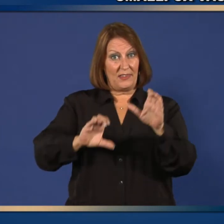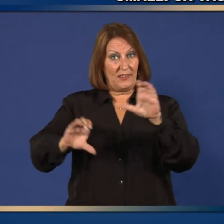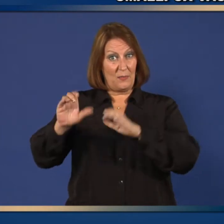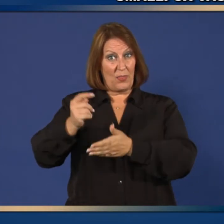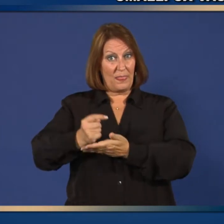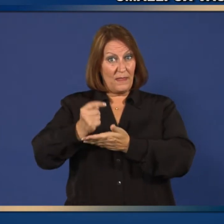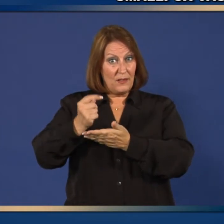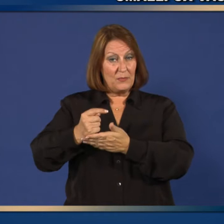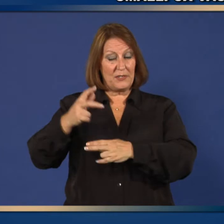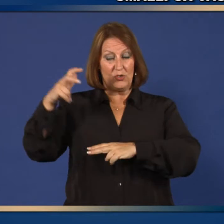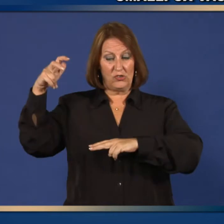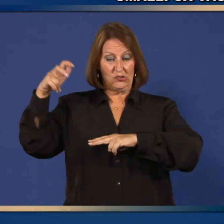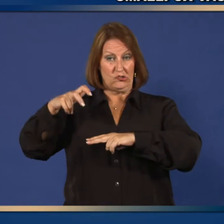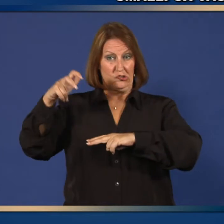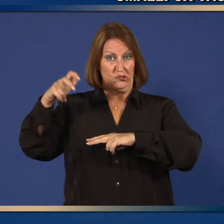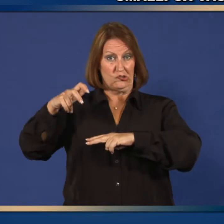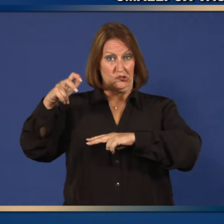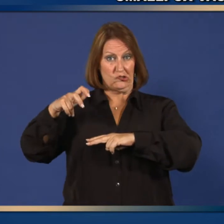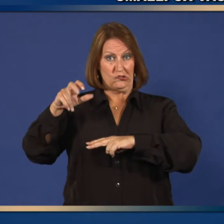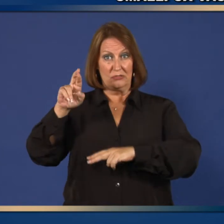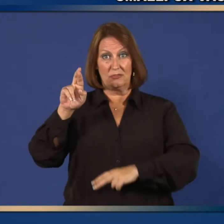in the past 3 months,